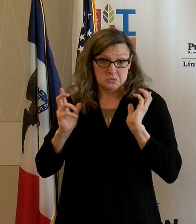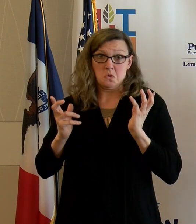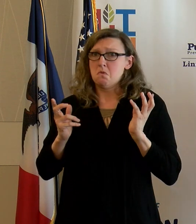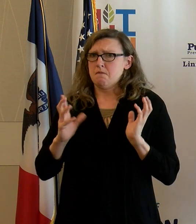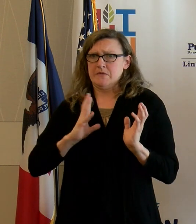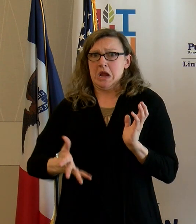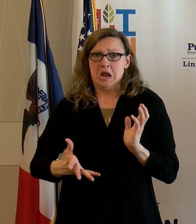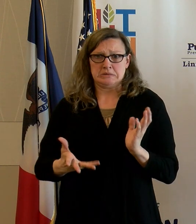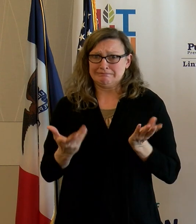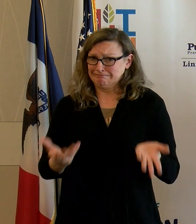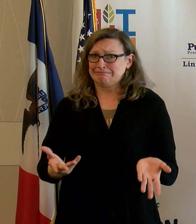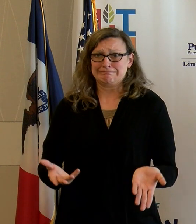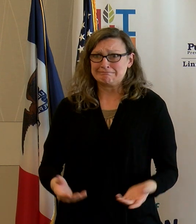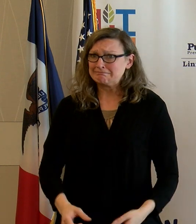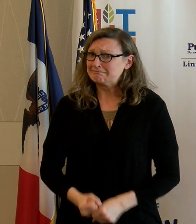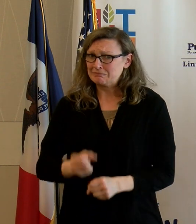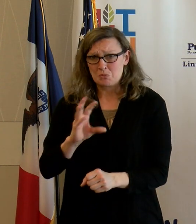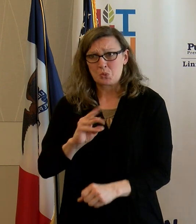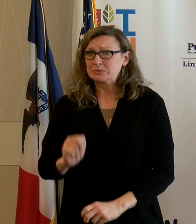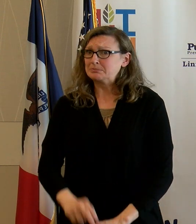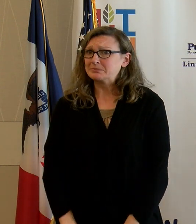Thank you.